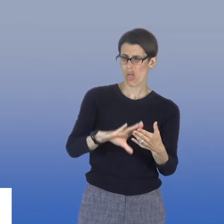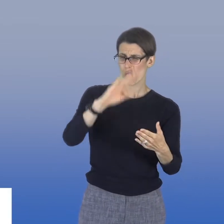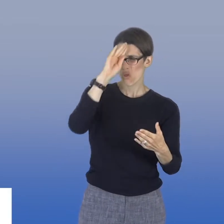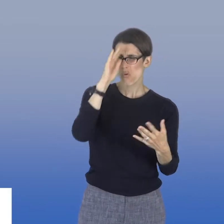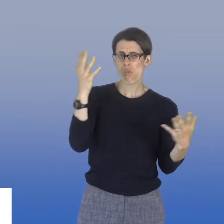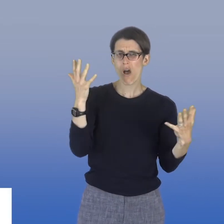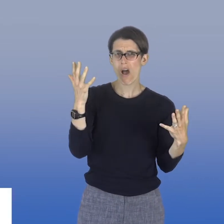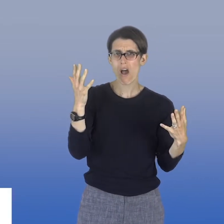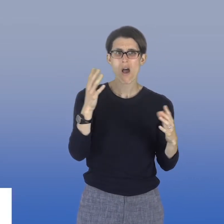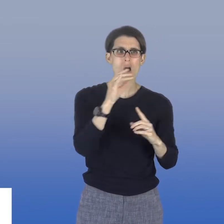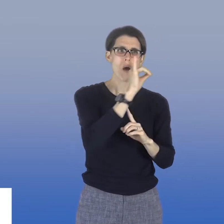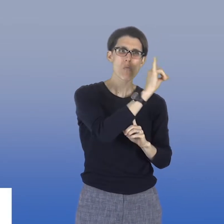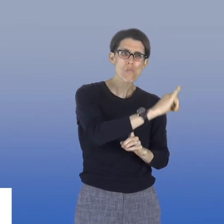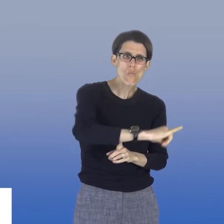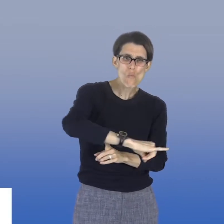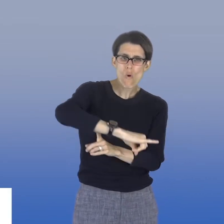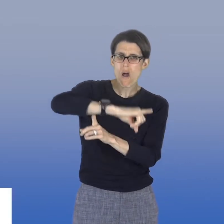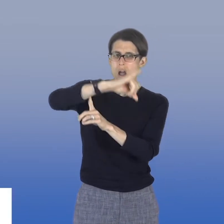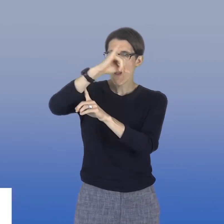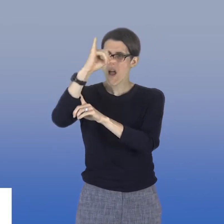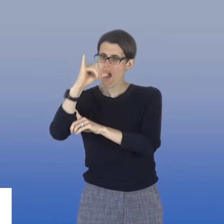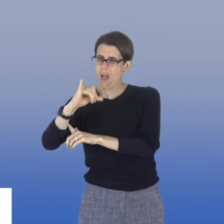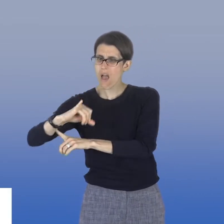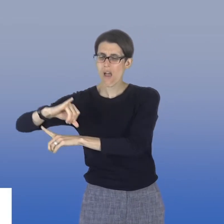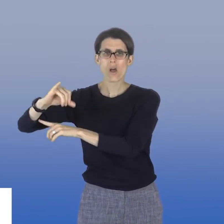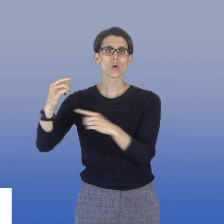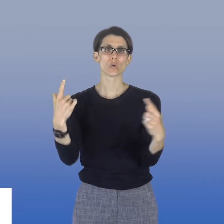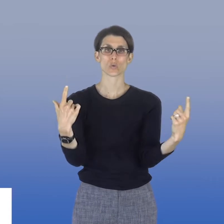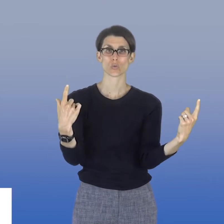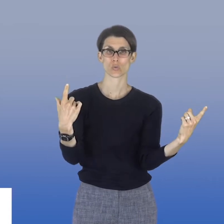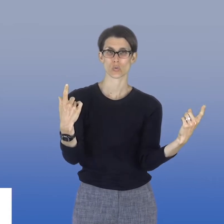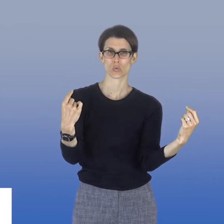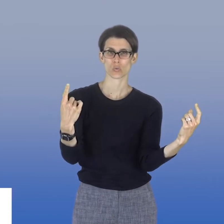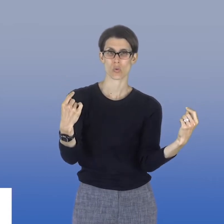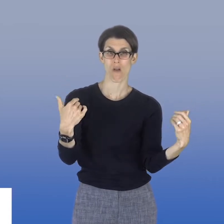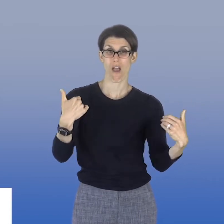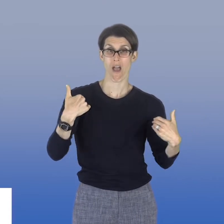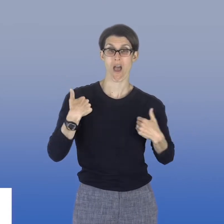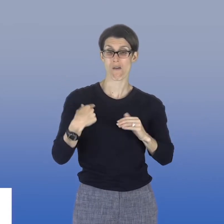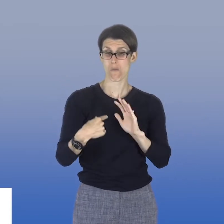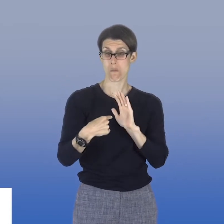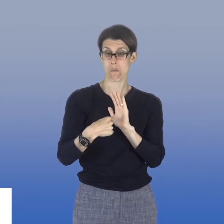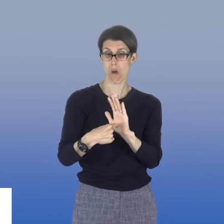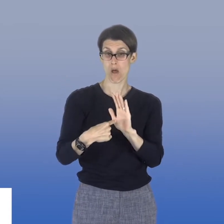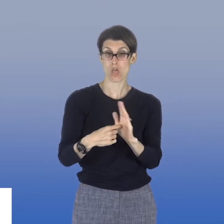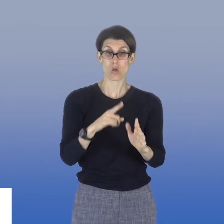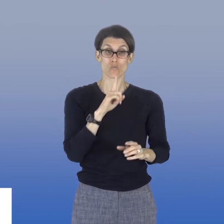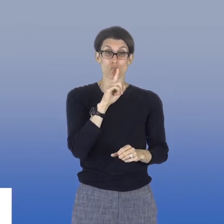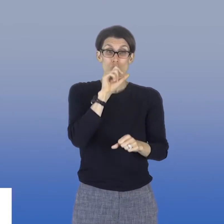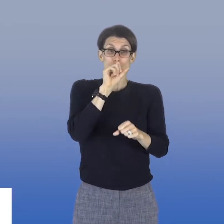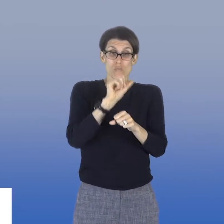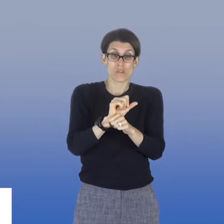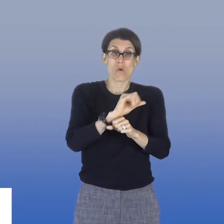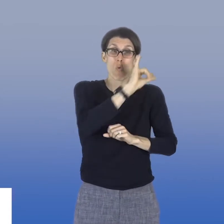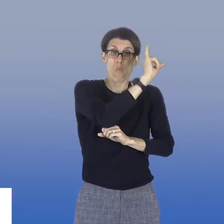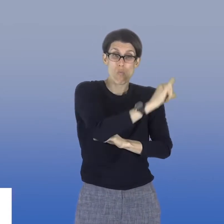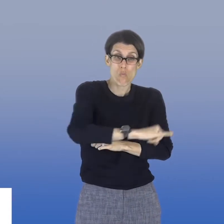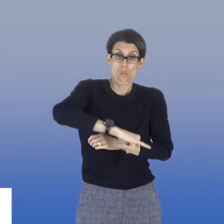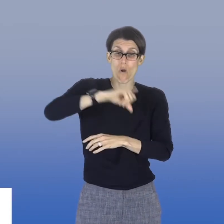Today, we're going to learn all about whales. We will go inside a life-size model of a humpback